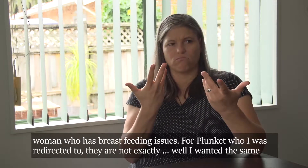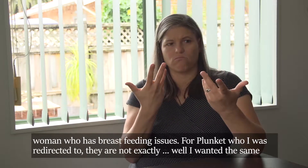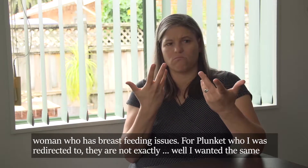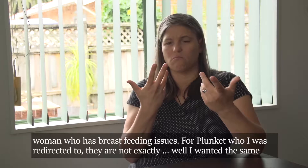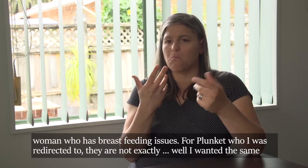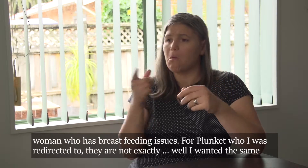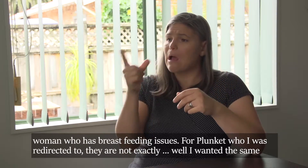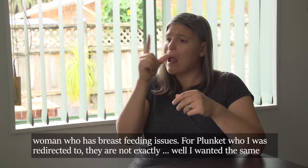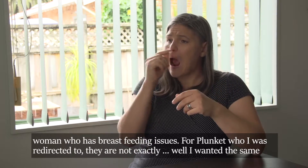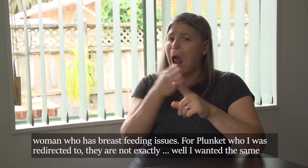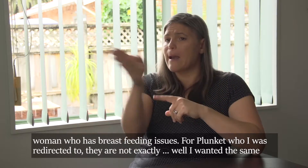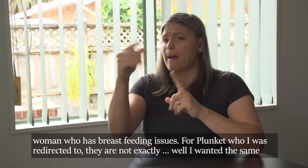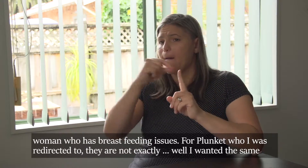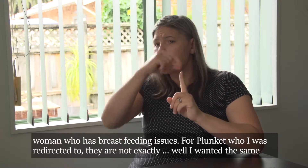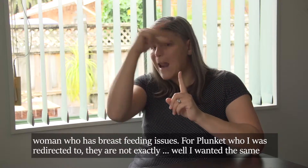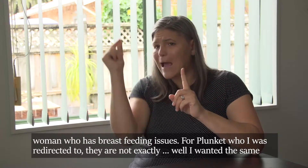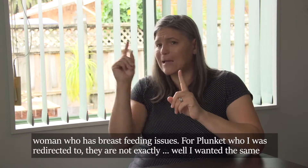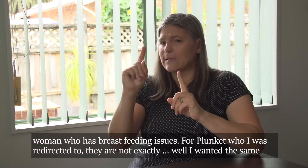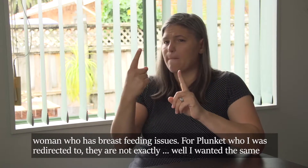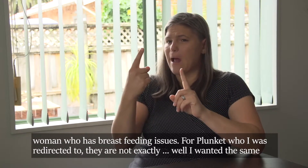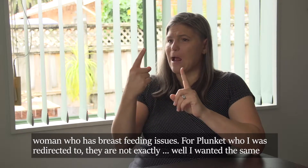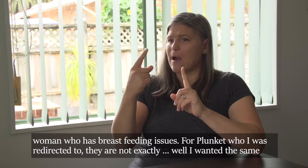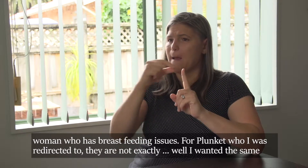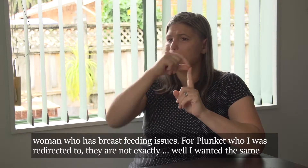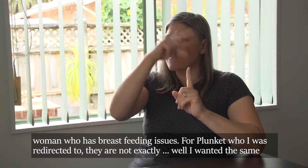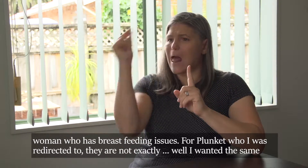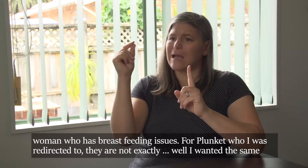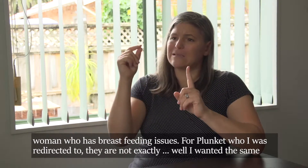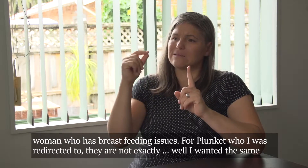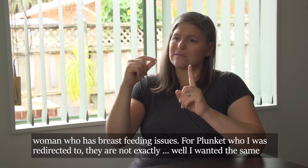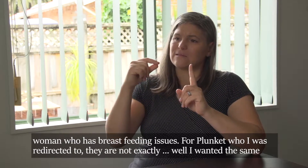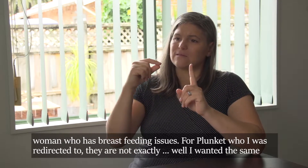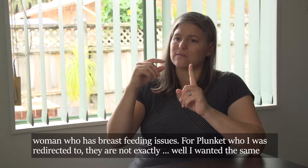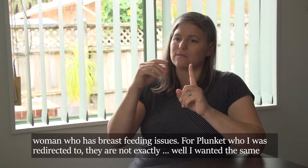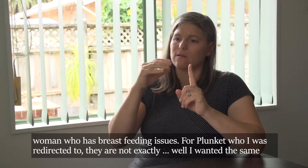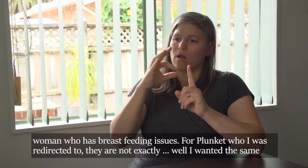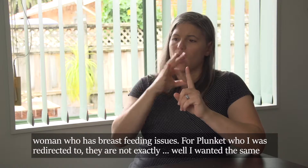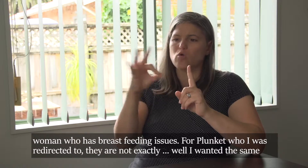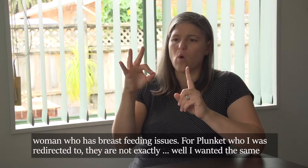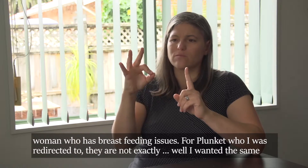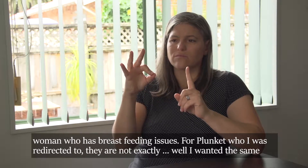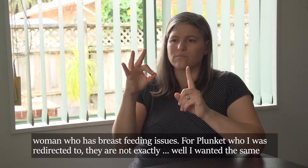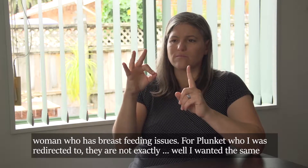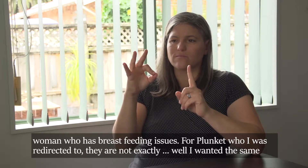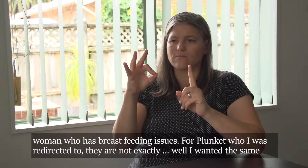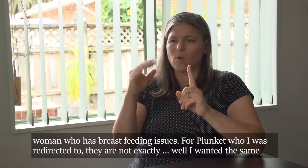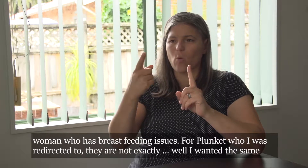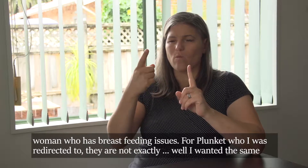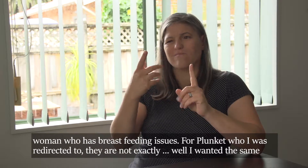For Plunket, who I was redirected to, they're not exactly, well, I wanted the same